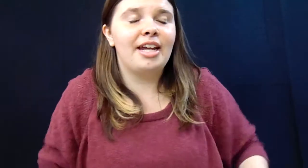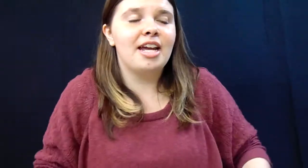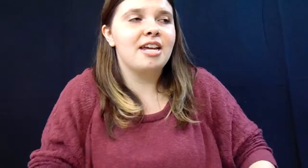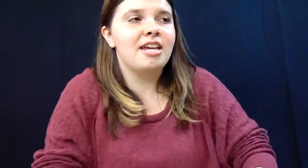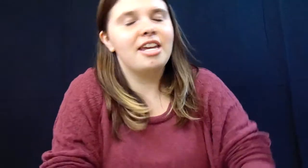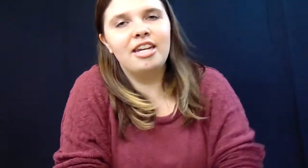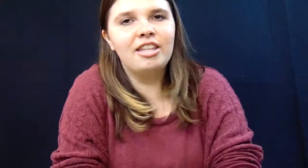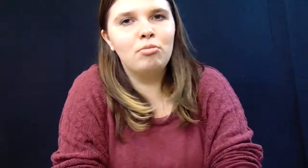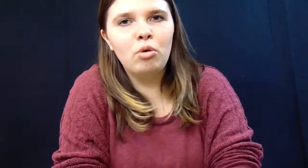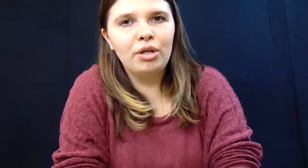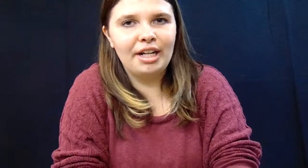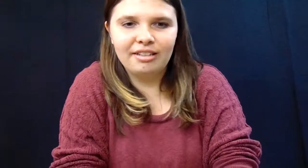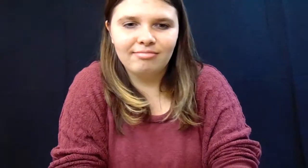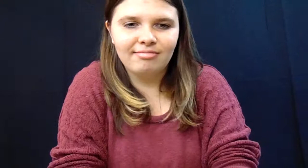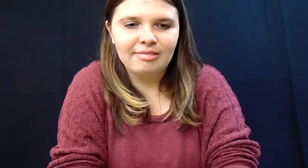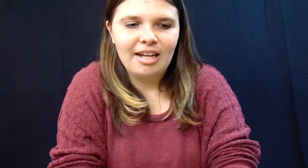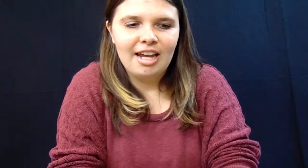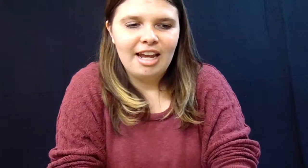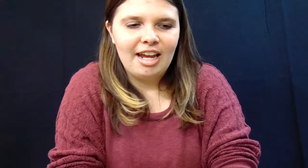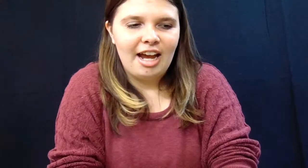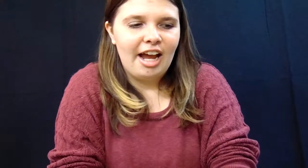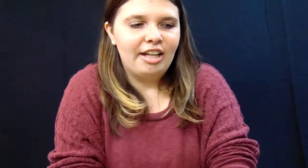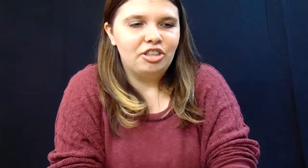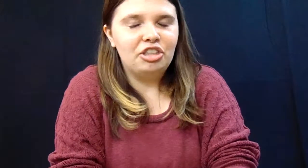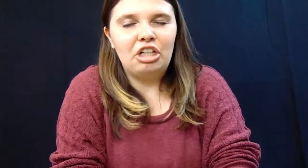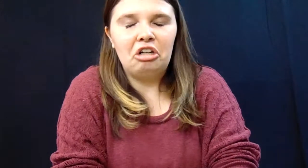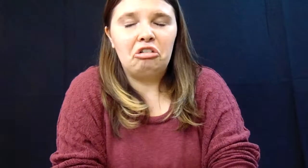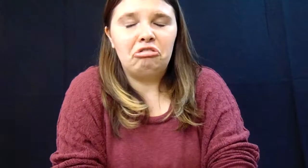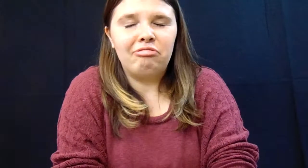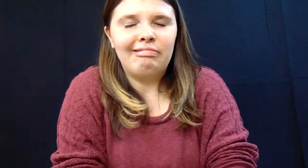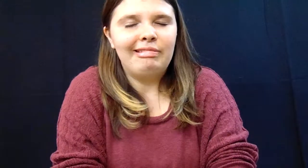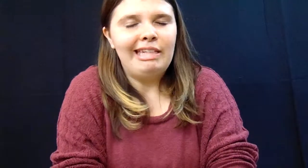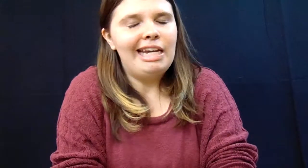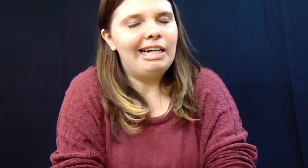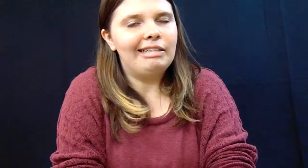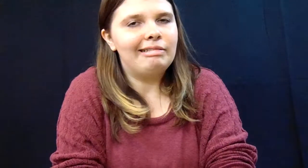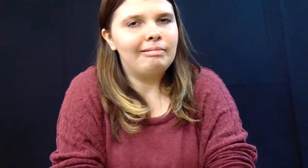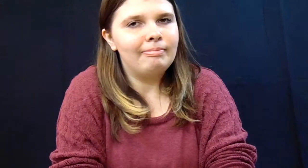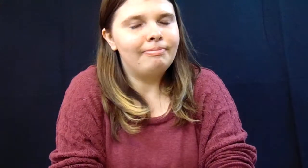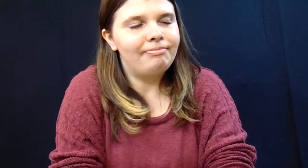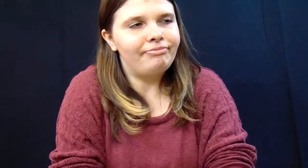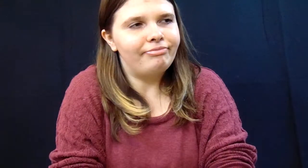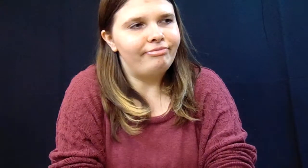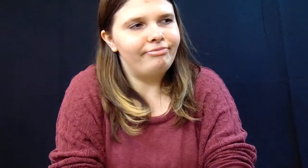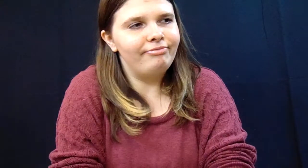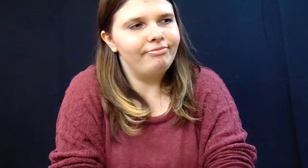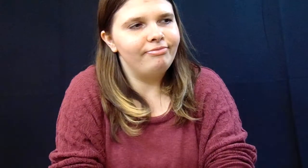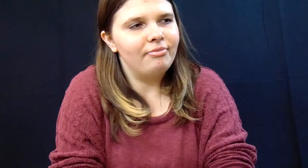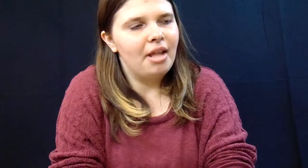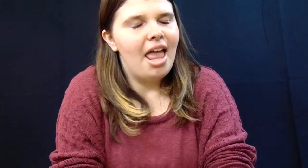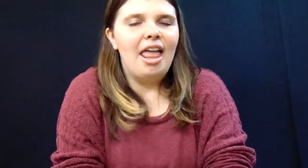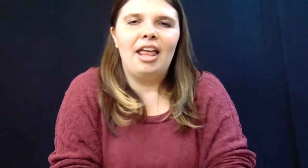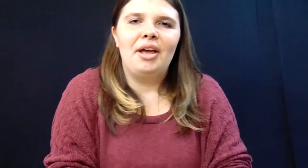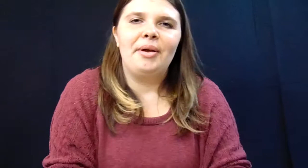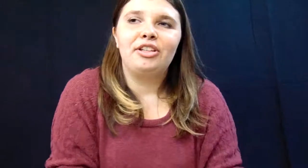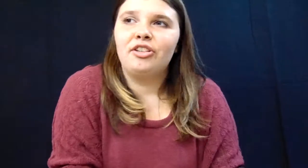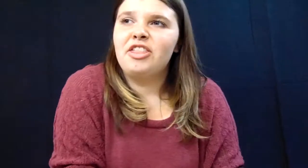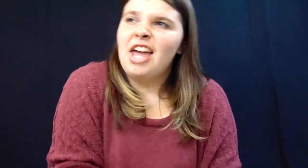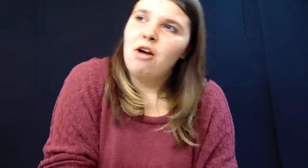in the morning so yeah so that